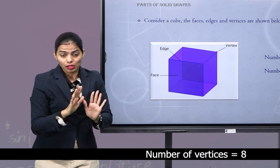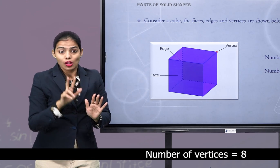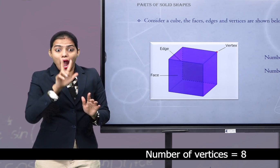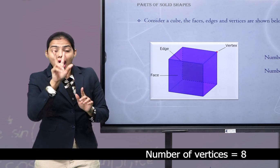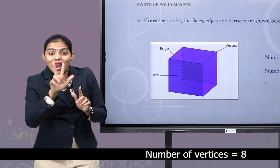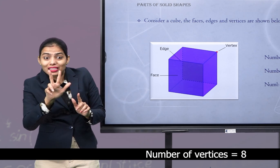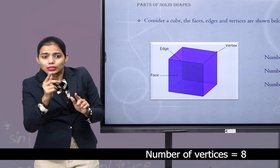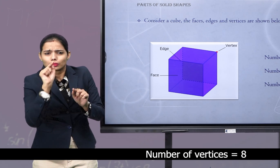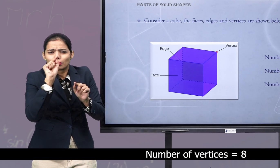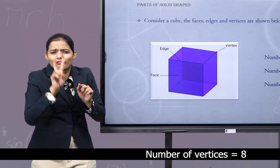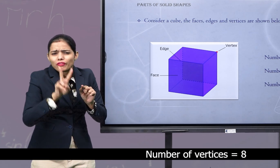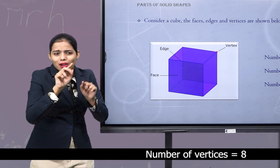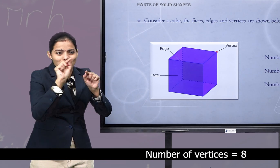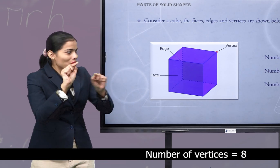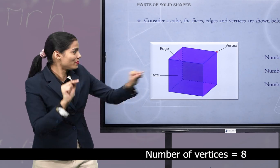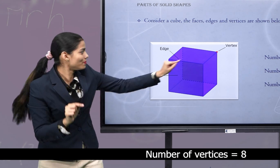Number of vertices is equal to 8.